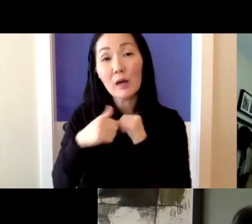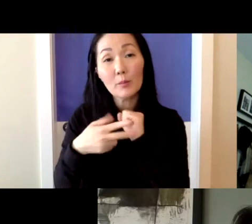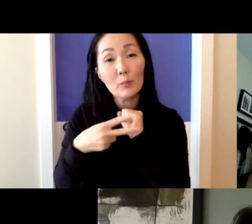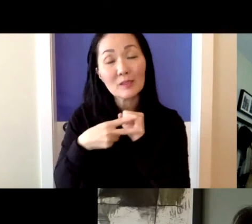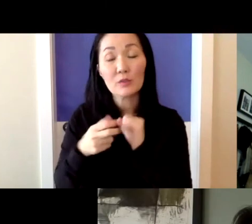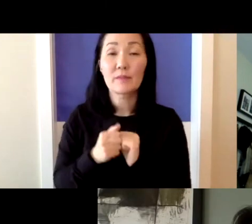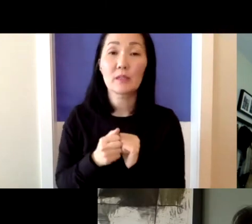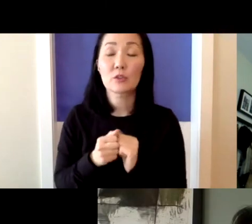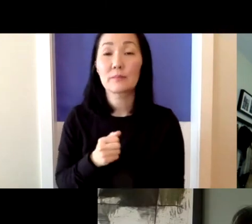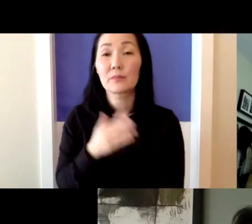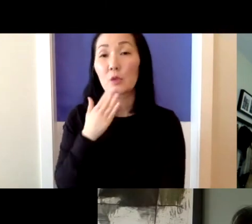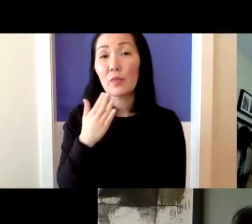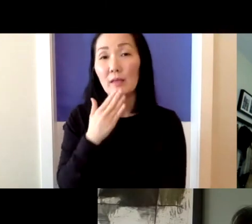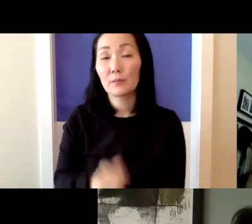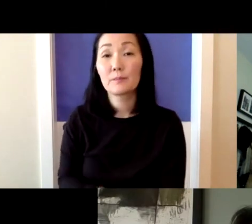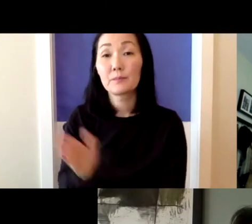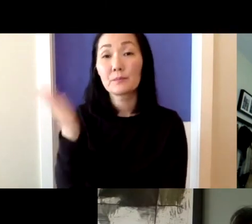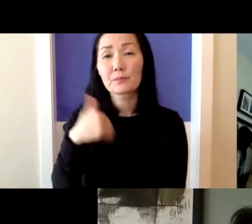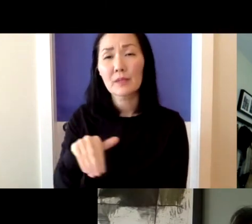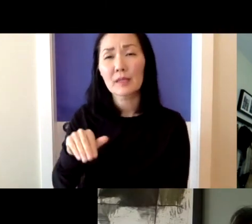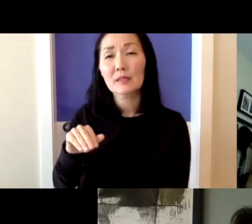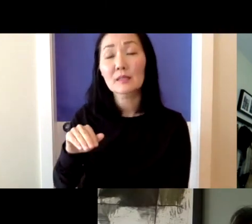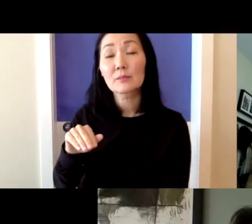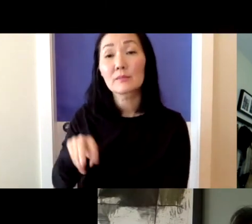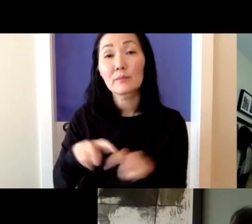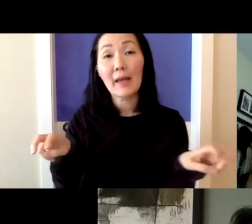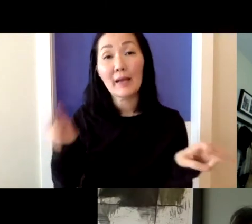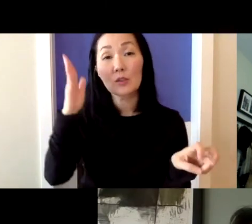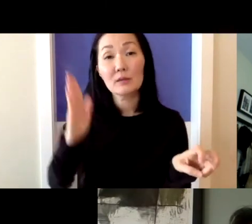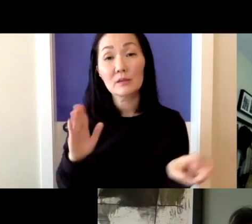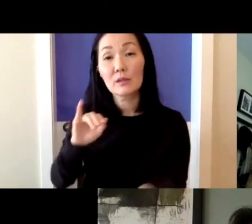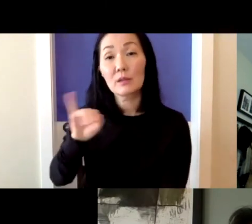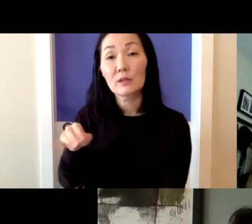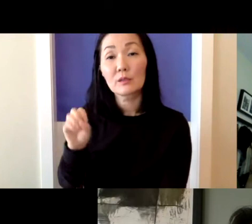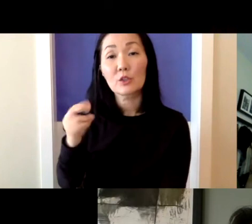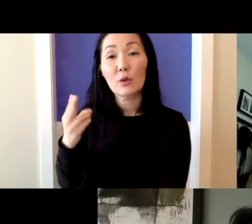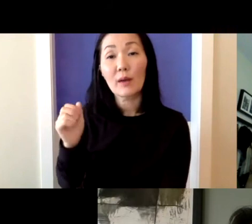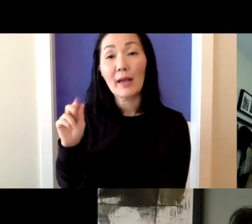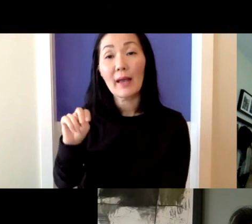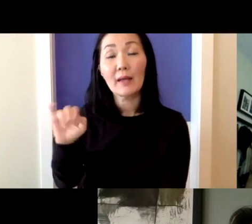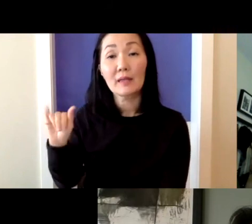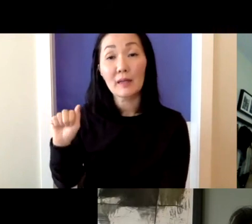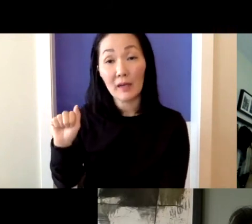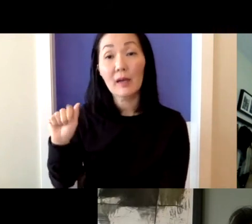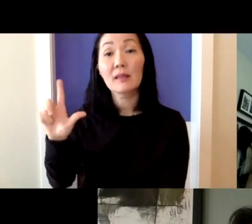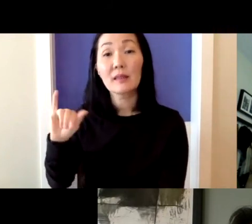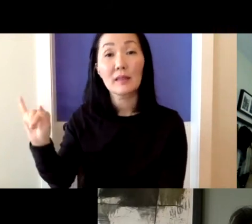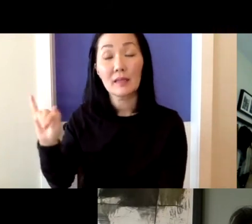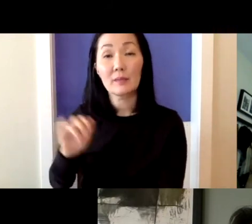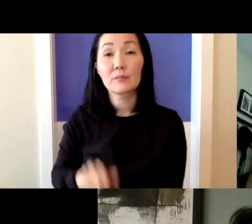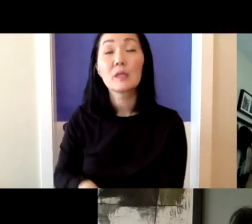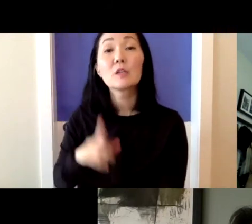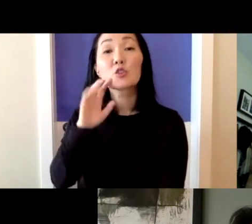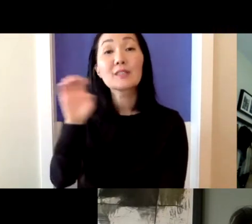And next up, we have Johanna Lee. And Johanna is the manager of Ember's East Side Works, an